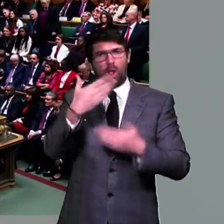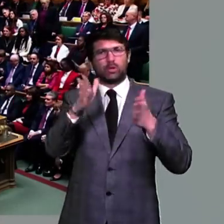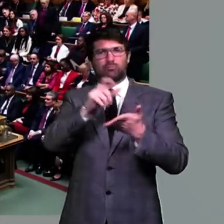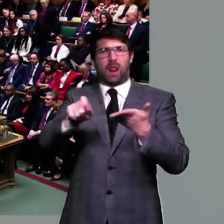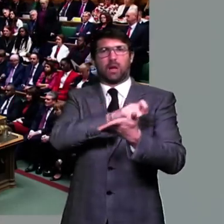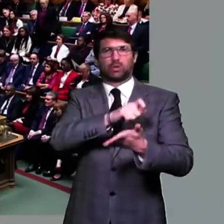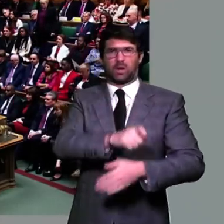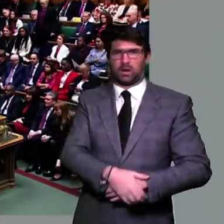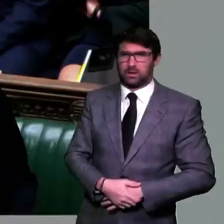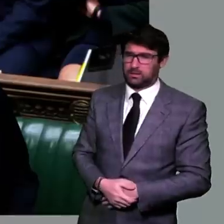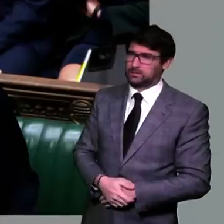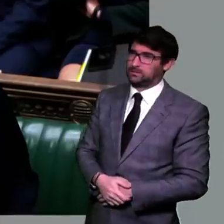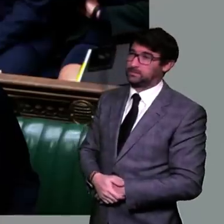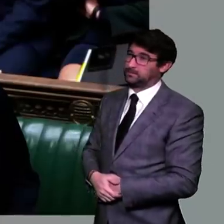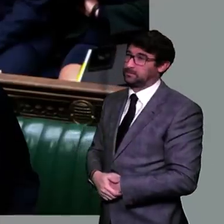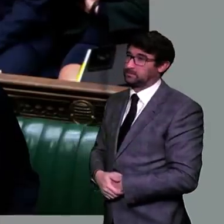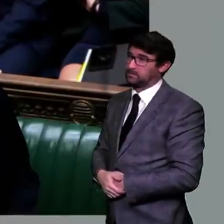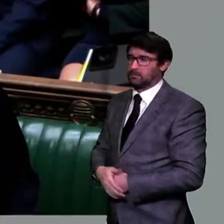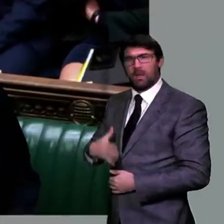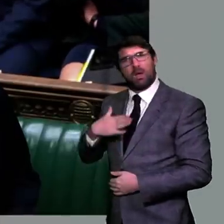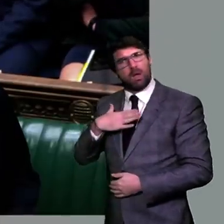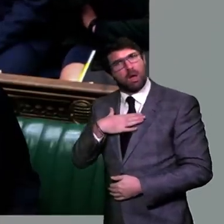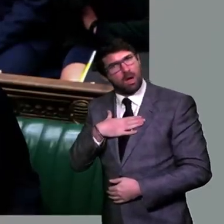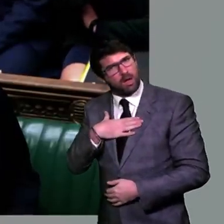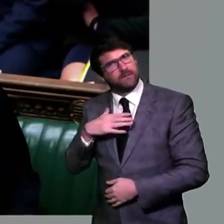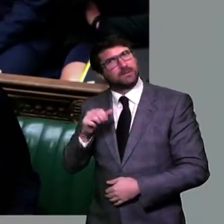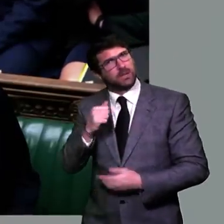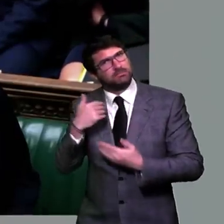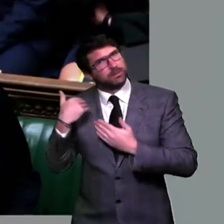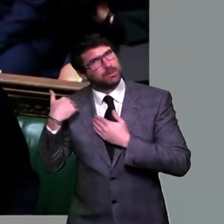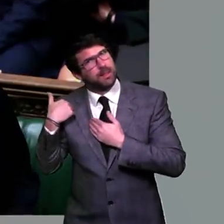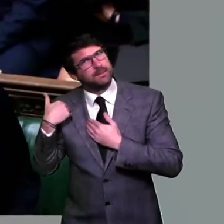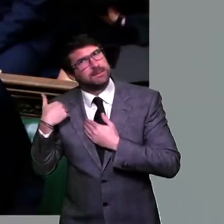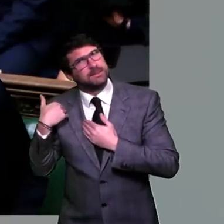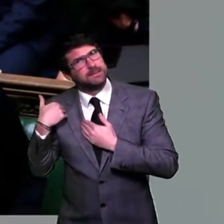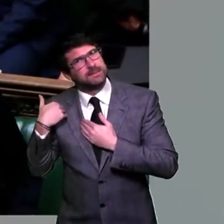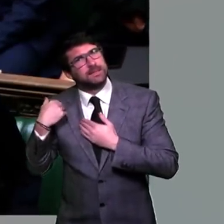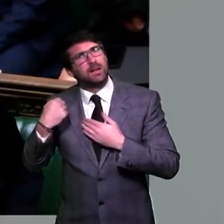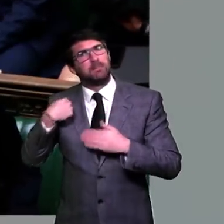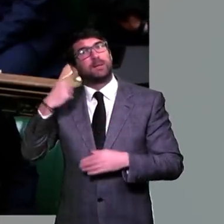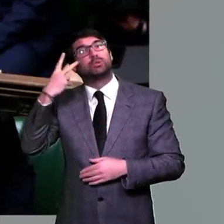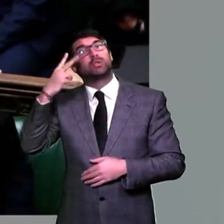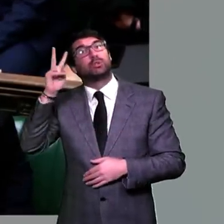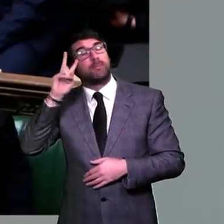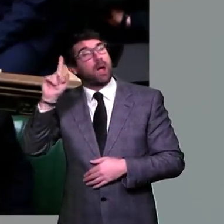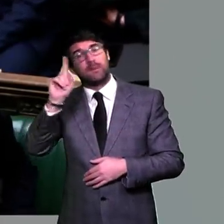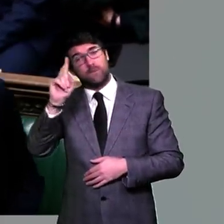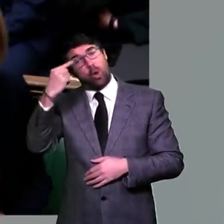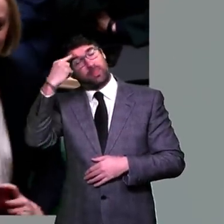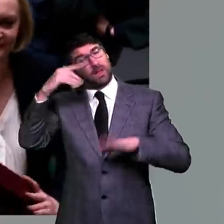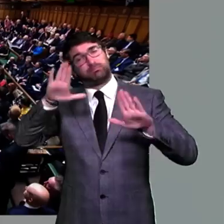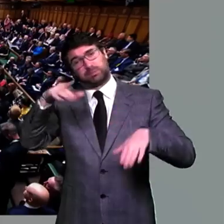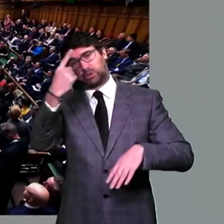I have taken responsibility and I have made the right decision in the interests of the country's economic